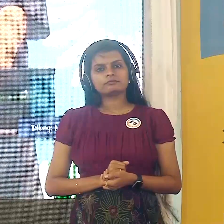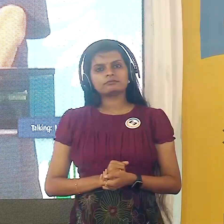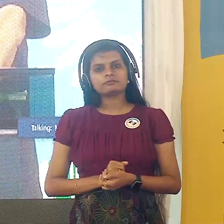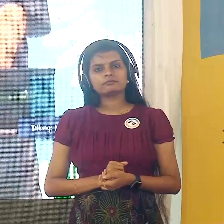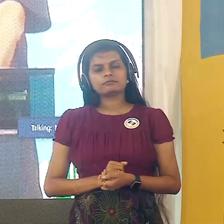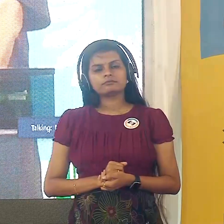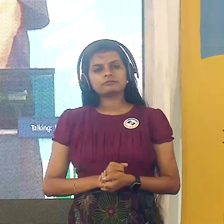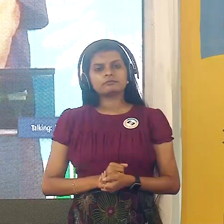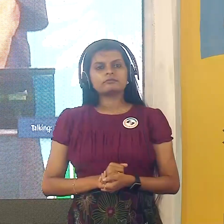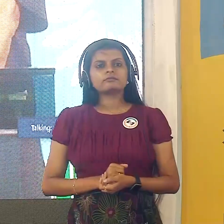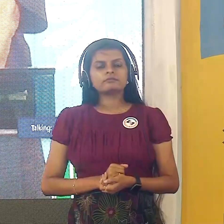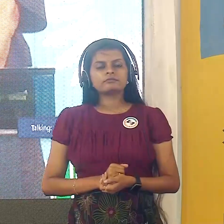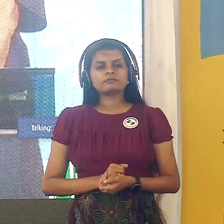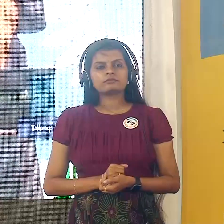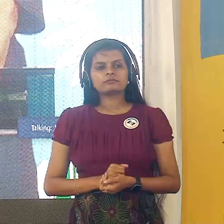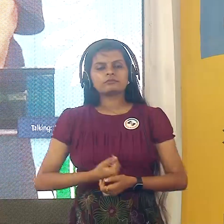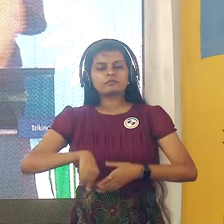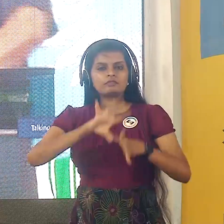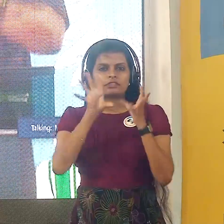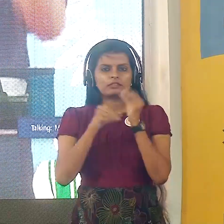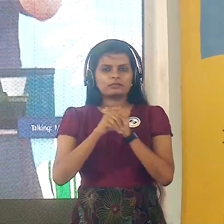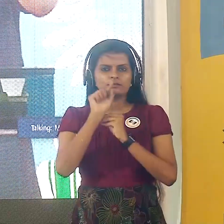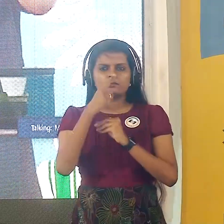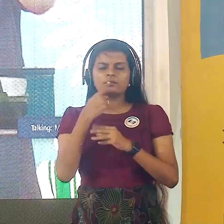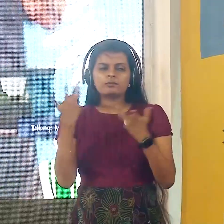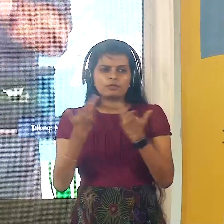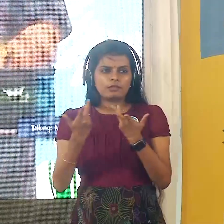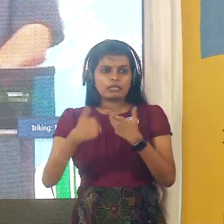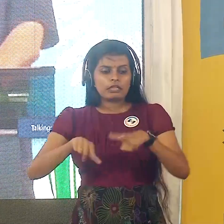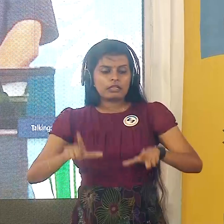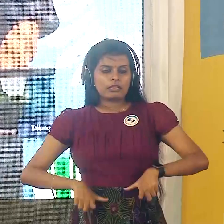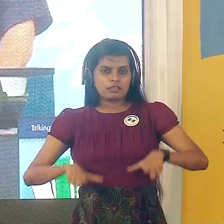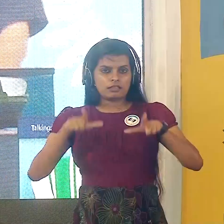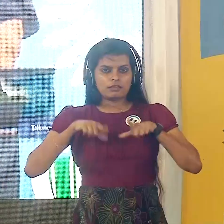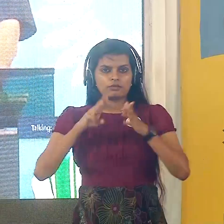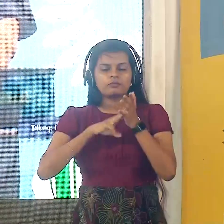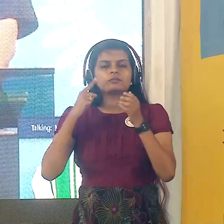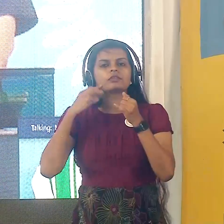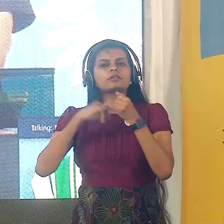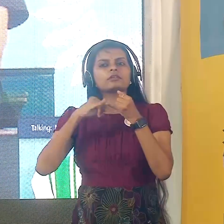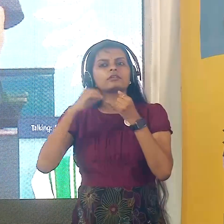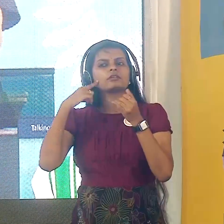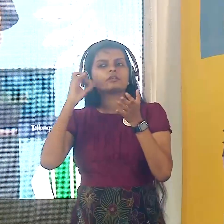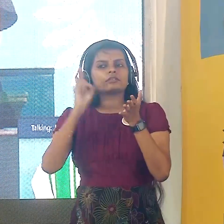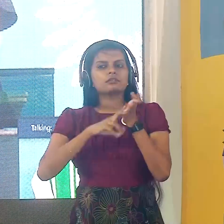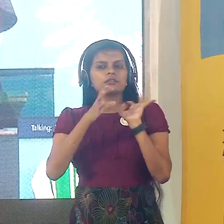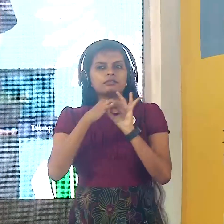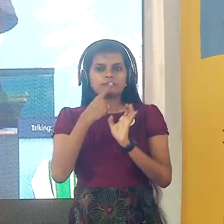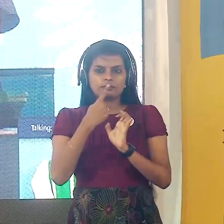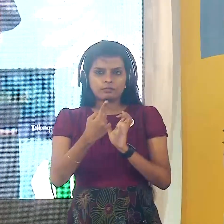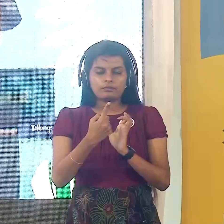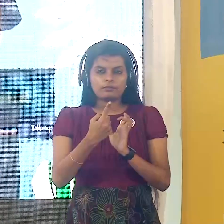In addition, we must see to a certain extent even the life mission as a reform in this